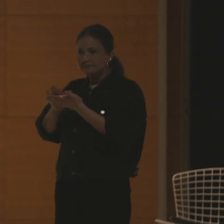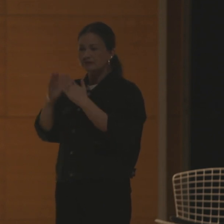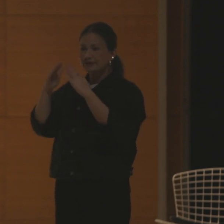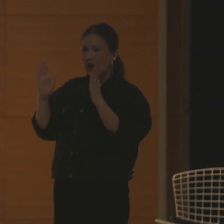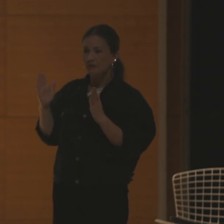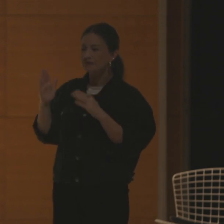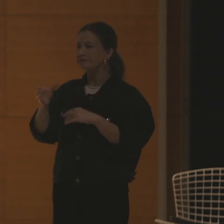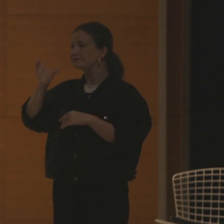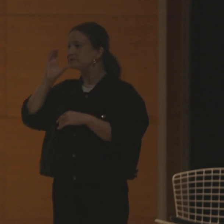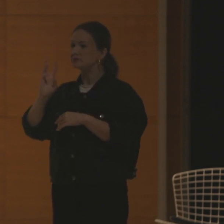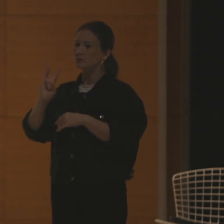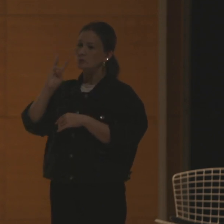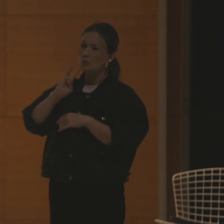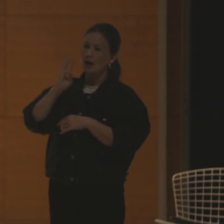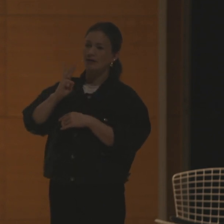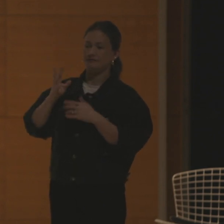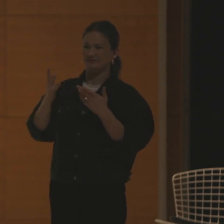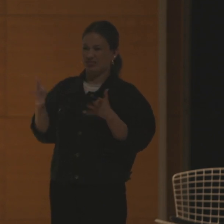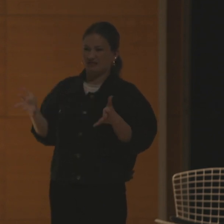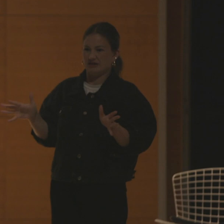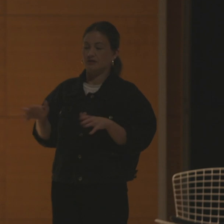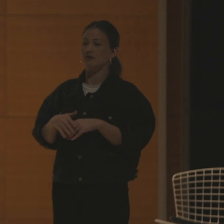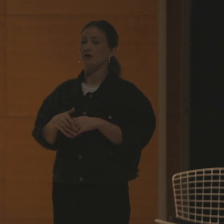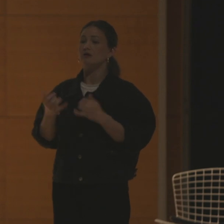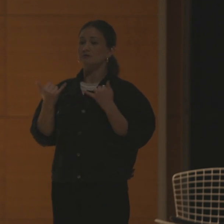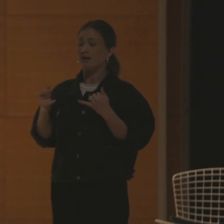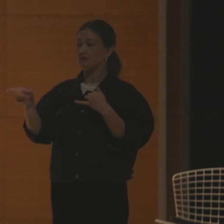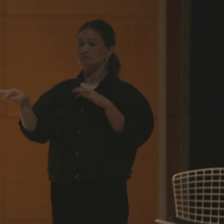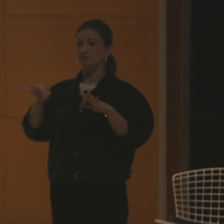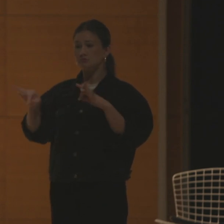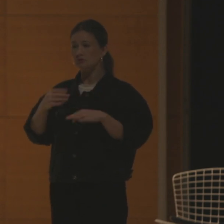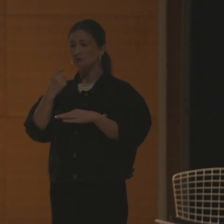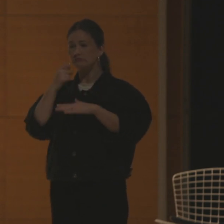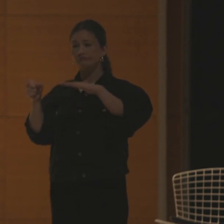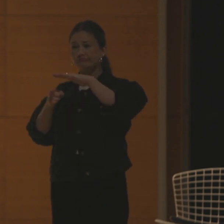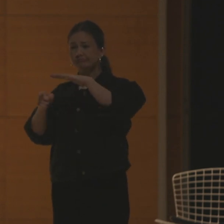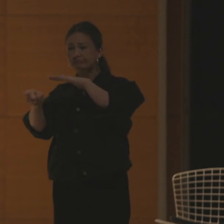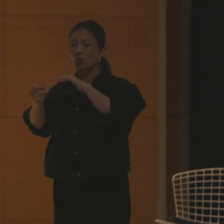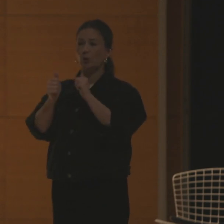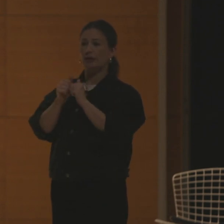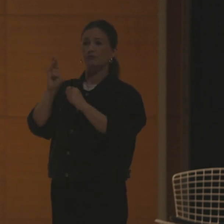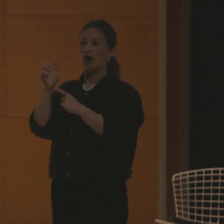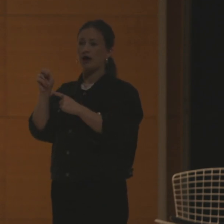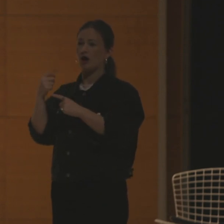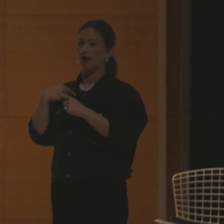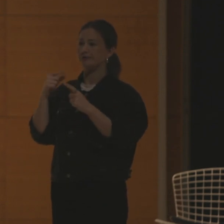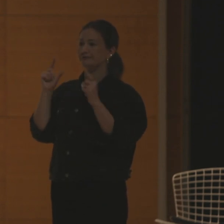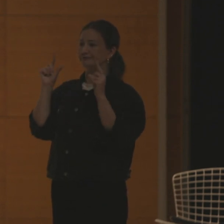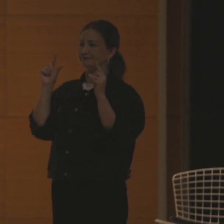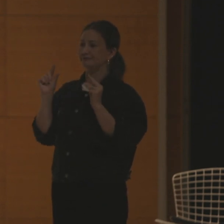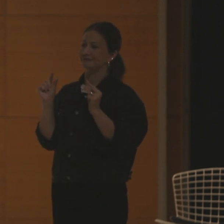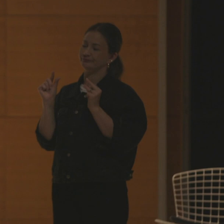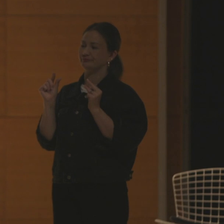wine beside her. But now, as she described her recent outings with Brian, my gaze grew slack and her face separated into